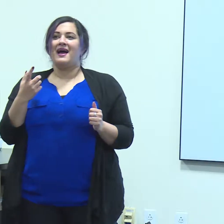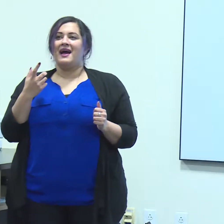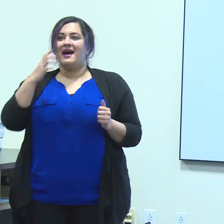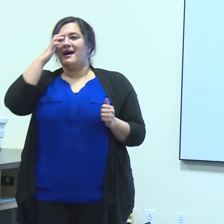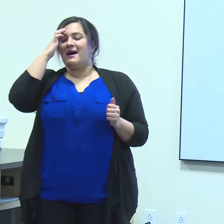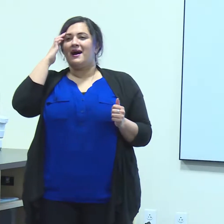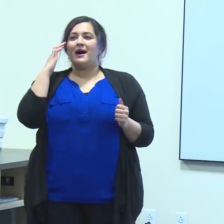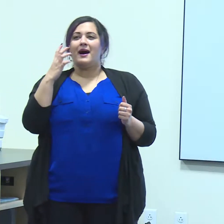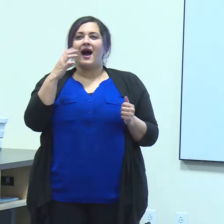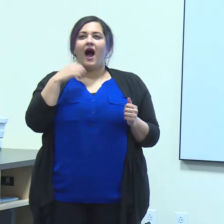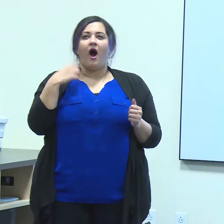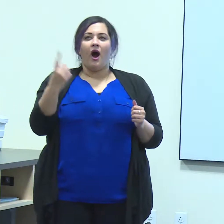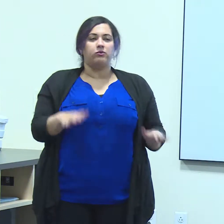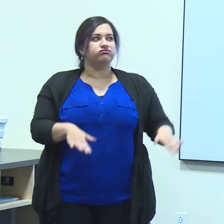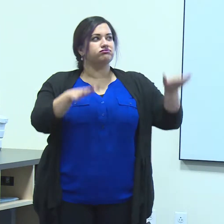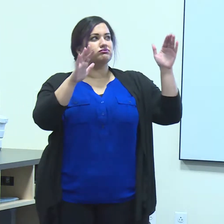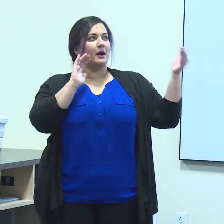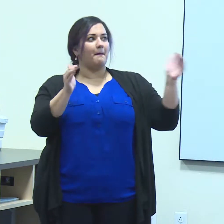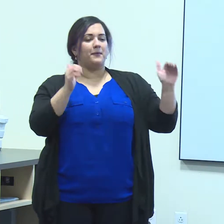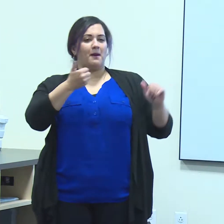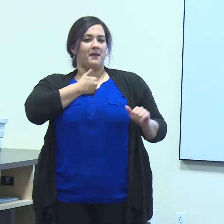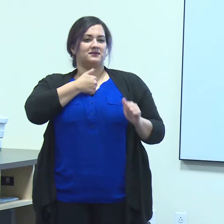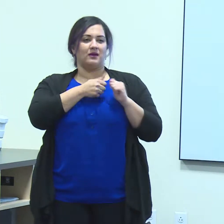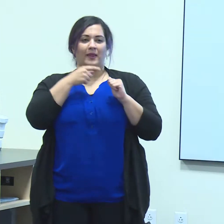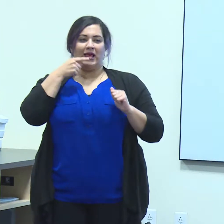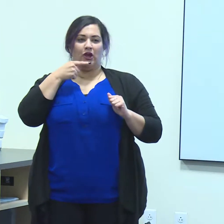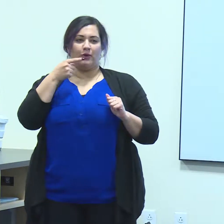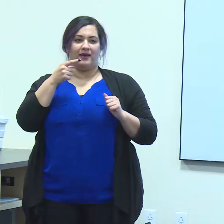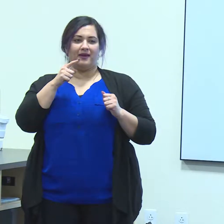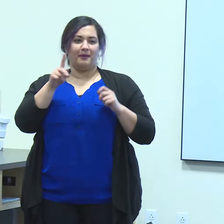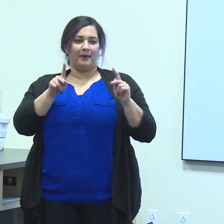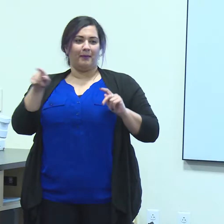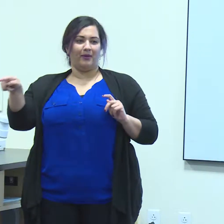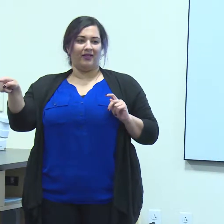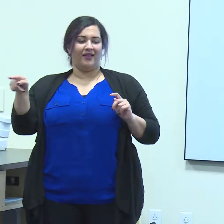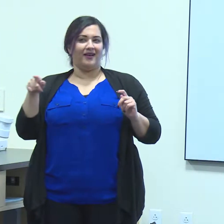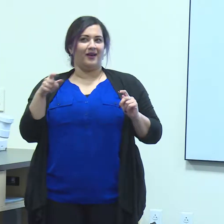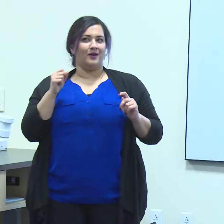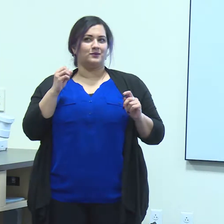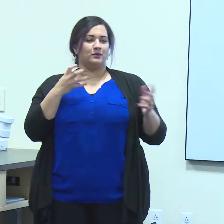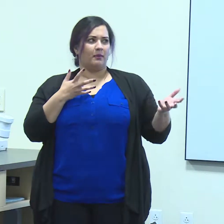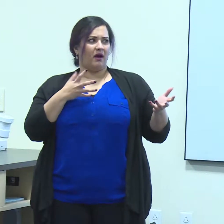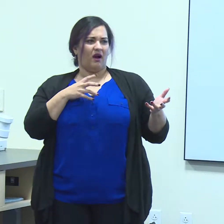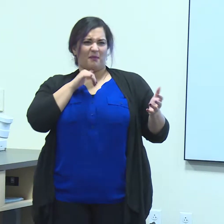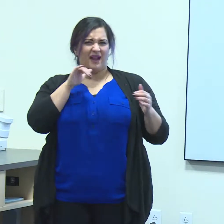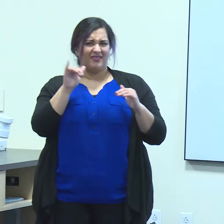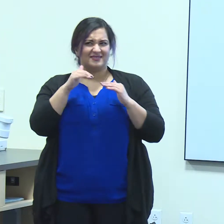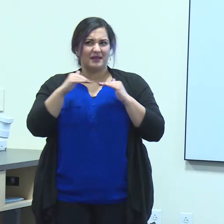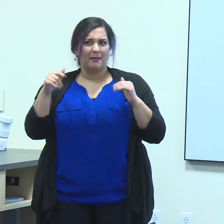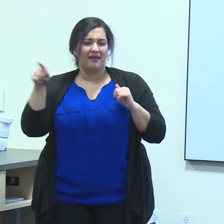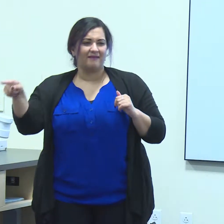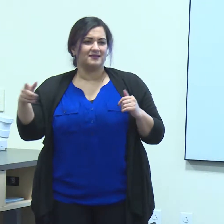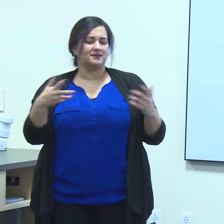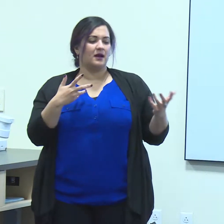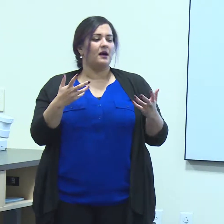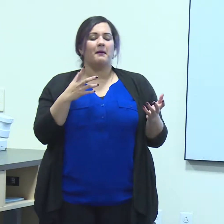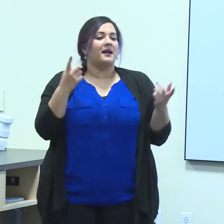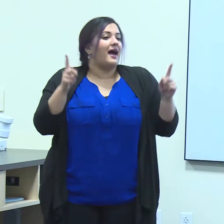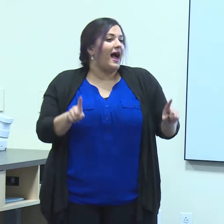graduate with them. And growing up, I always compared myself with other hearing people and felt like I wasn't at the same